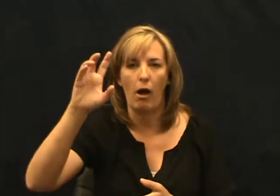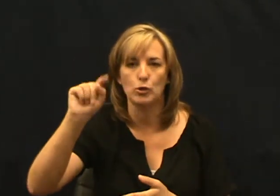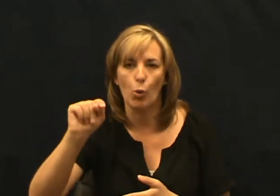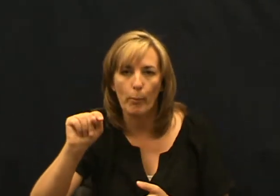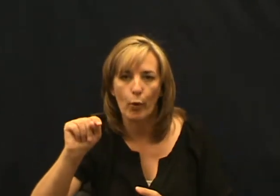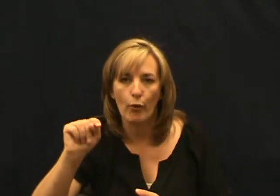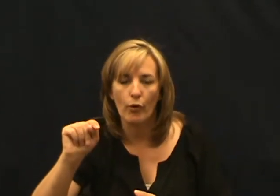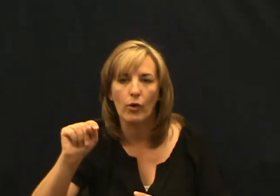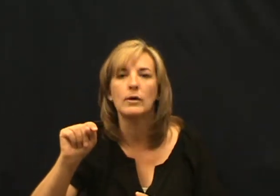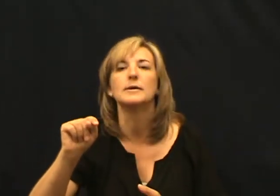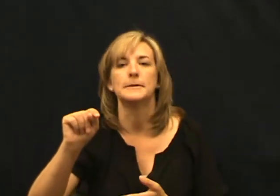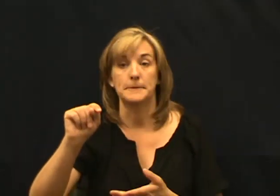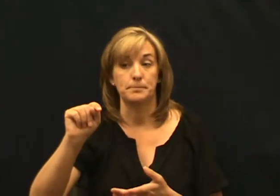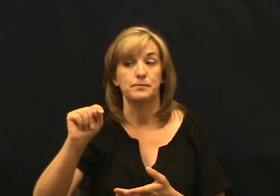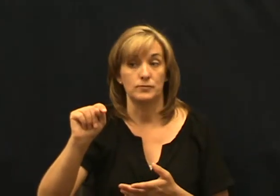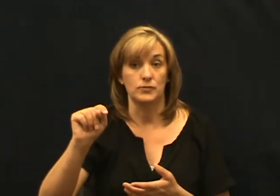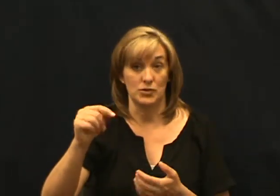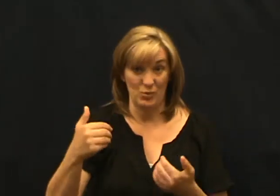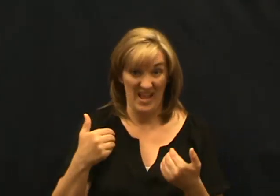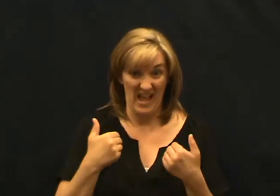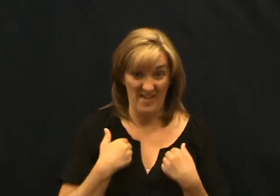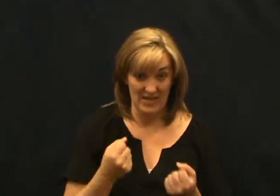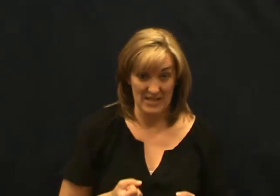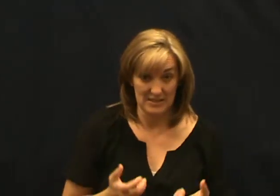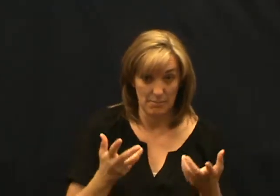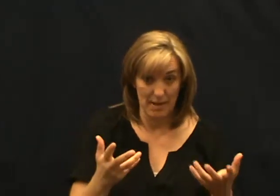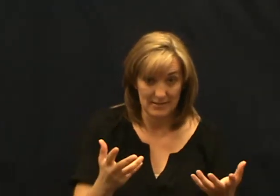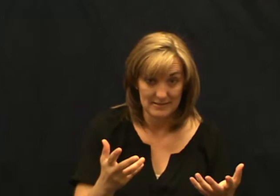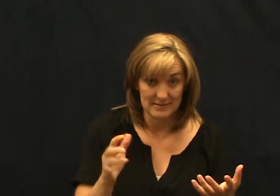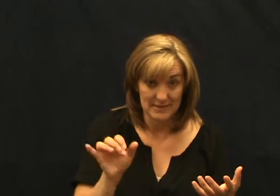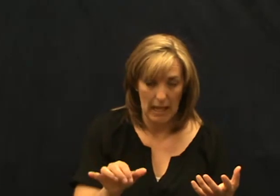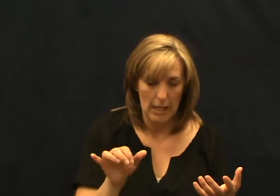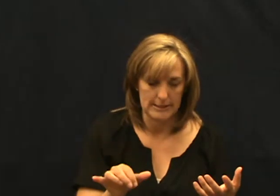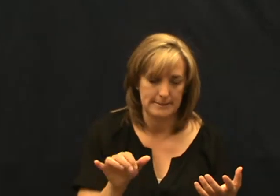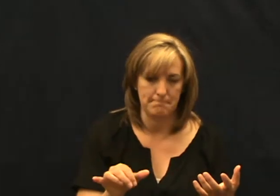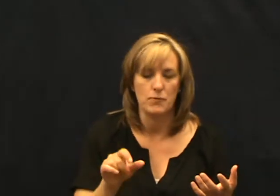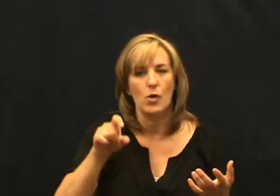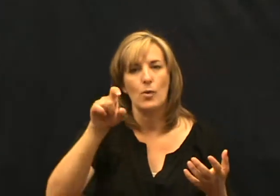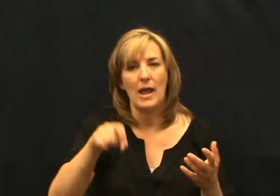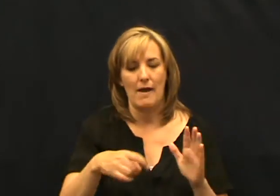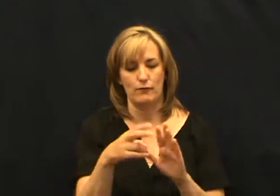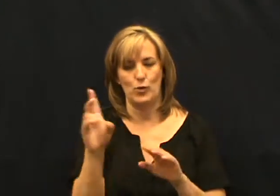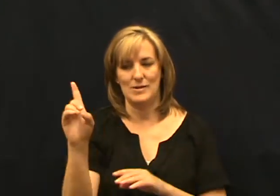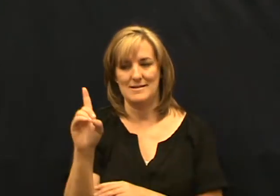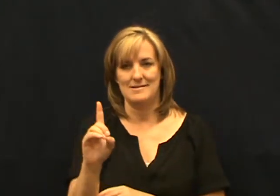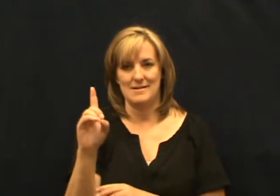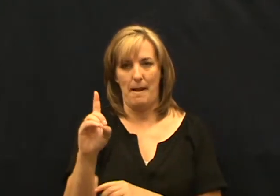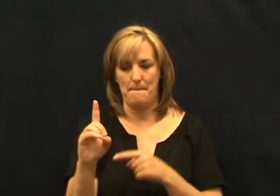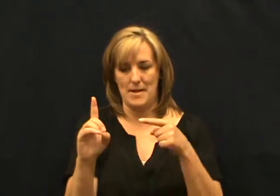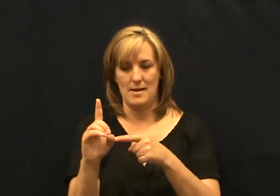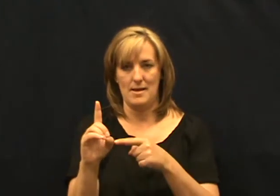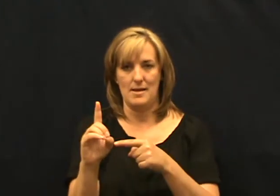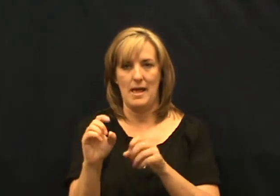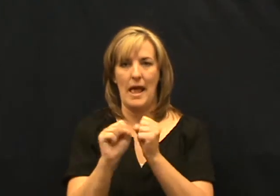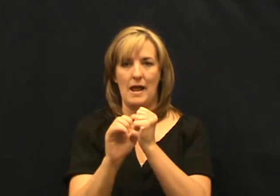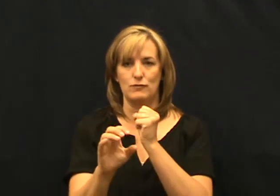we incur the expense? Yes. So we're going to have to debit advertising expense for $400. And what's